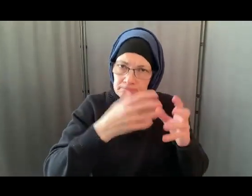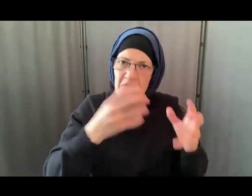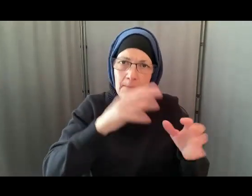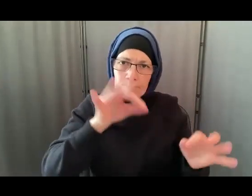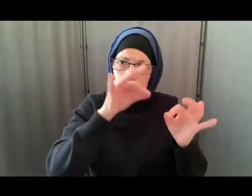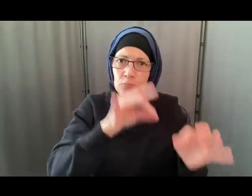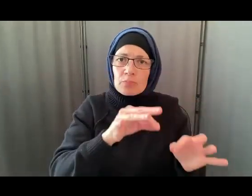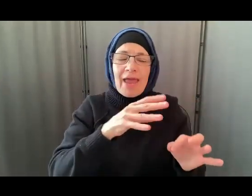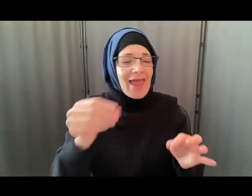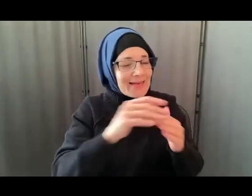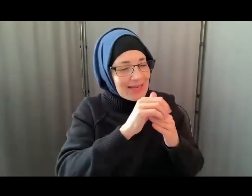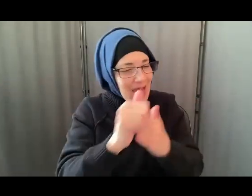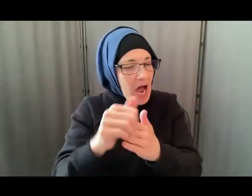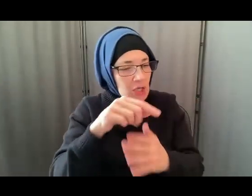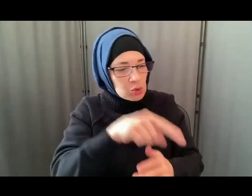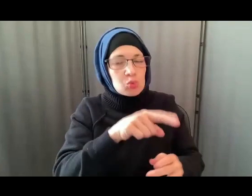path.